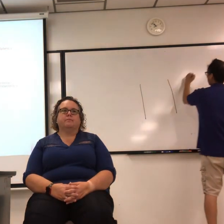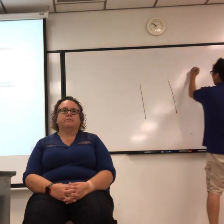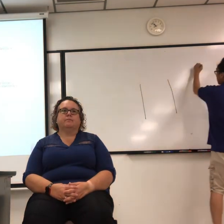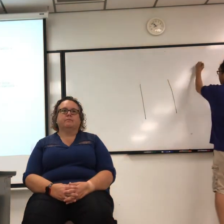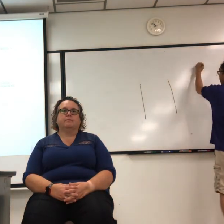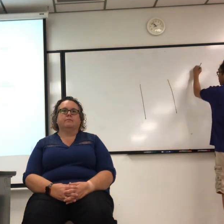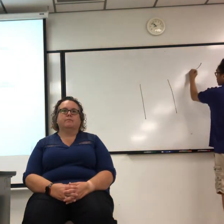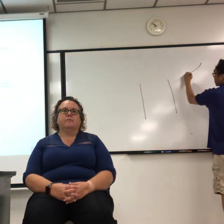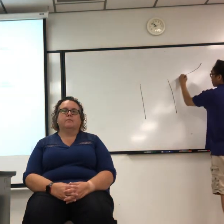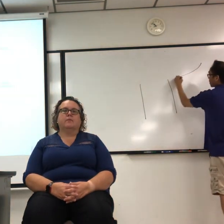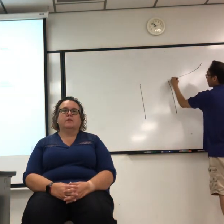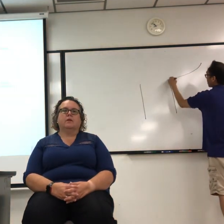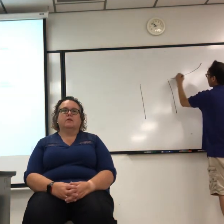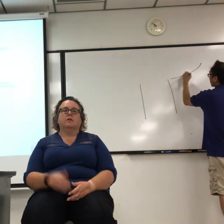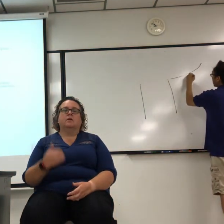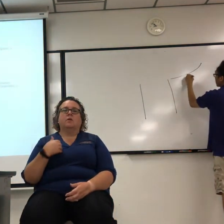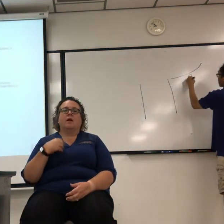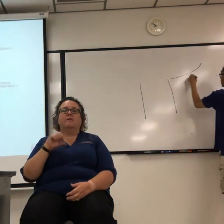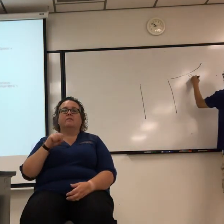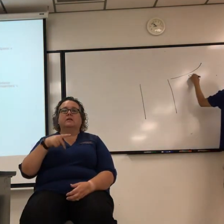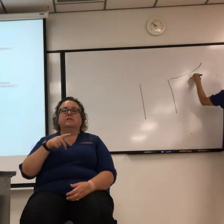You're going to have splenic vein